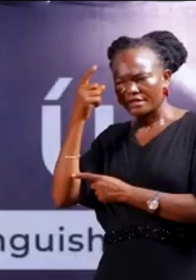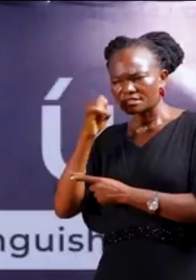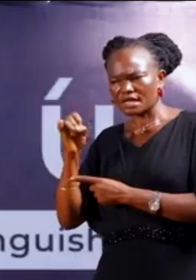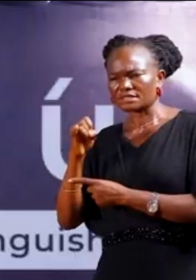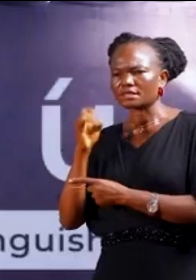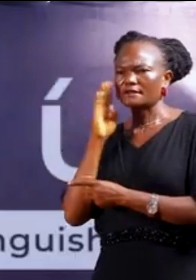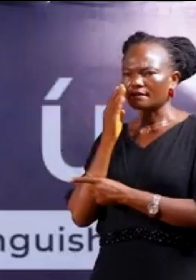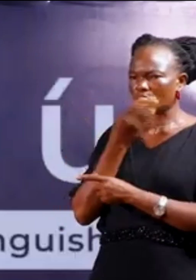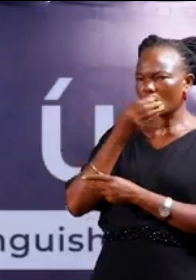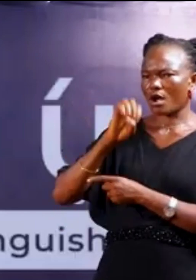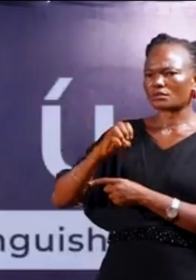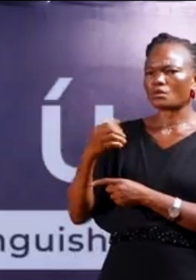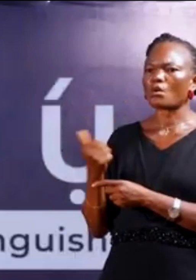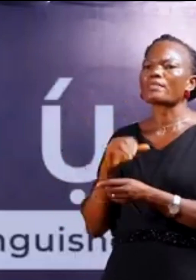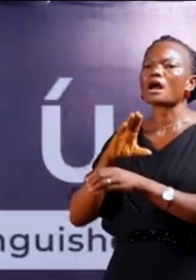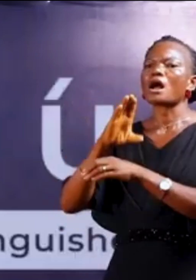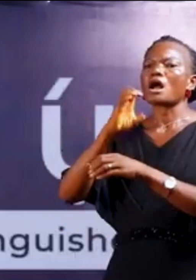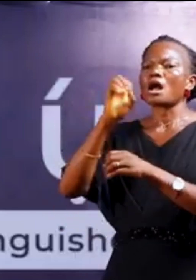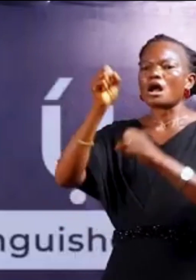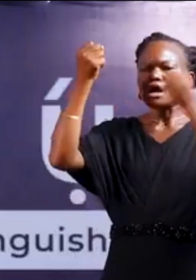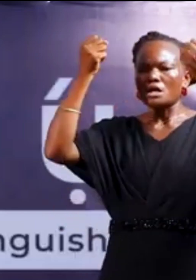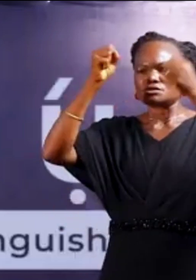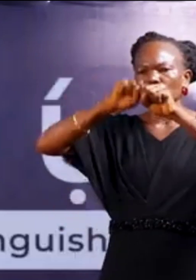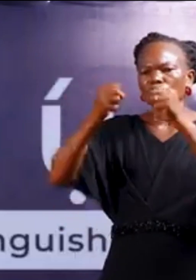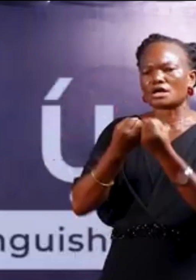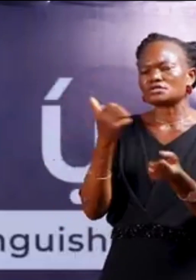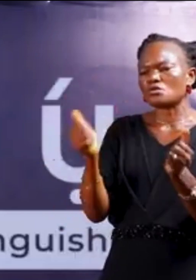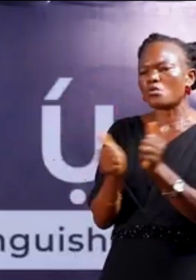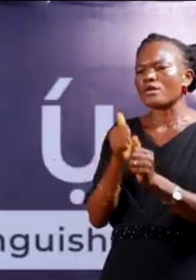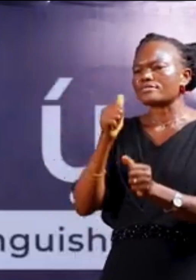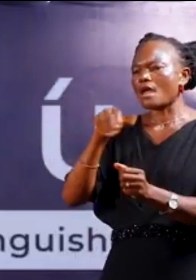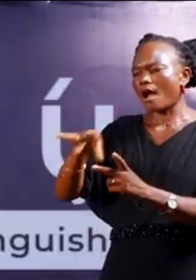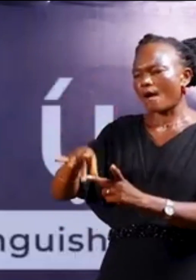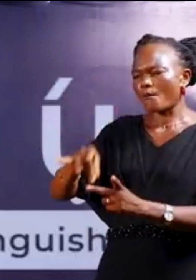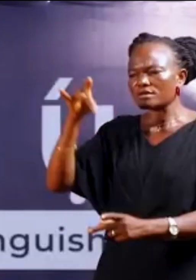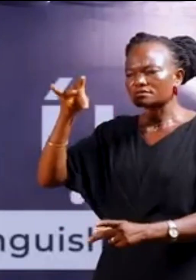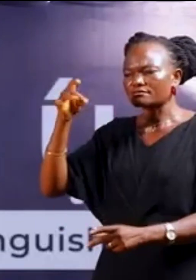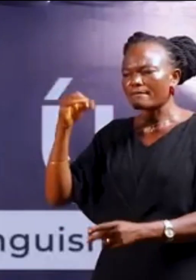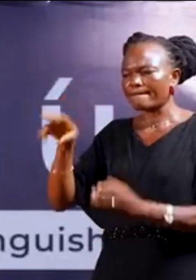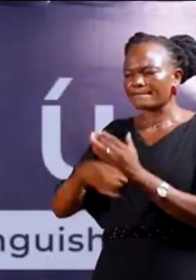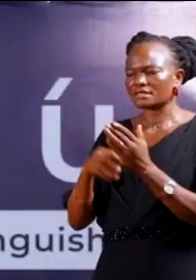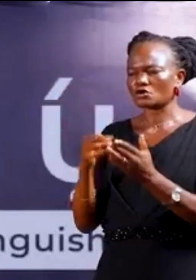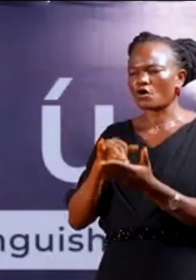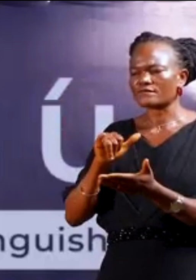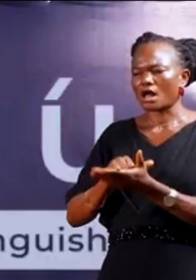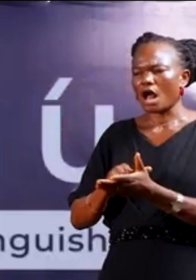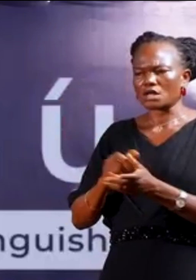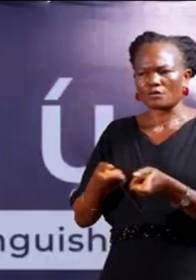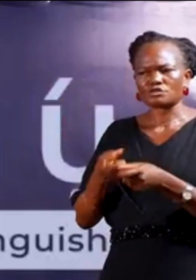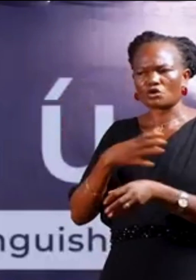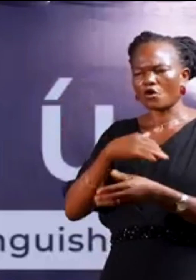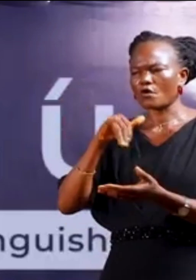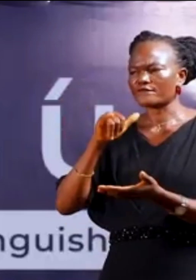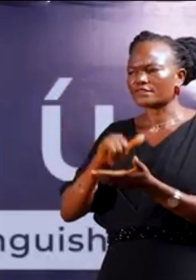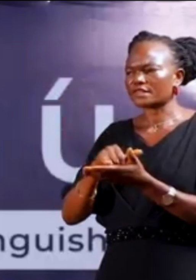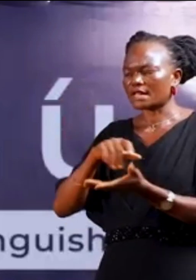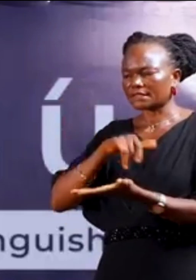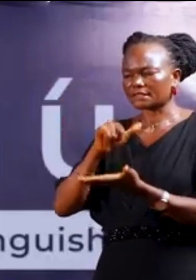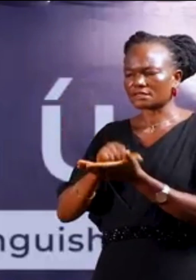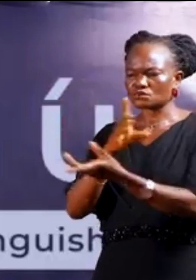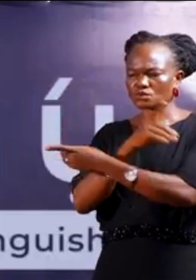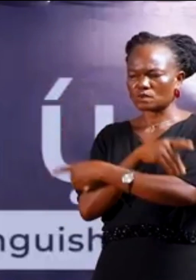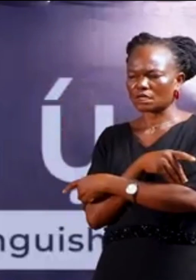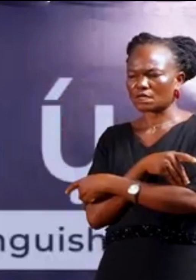Igbo and other societies with the appointment of and commissioning of studies that